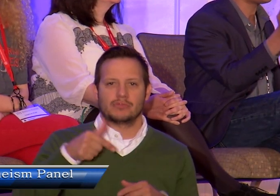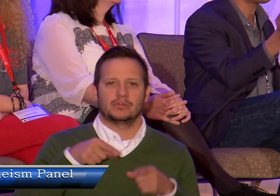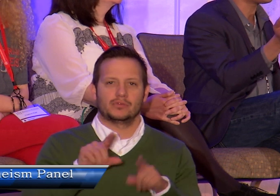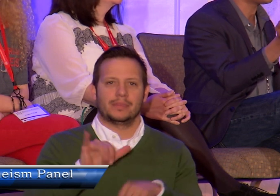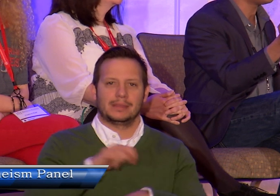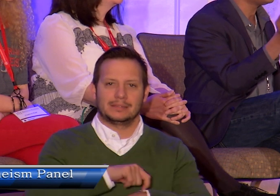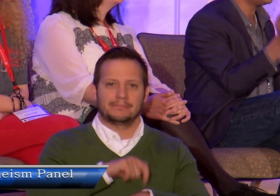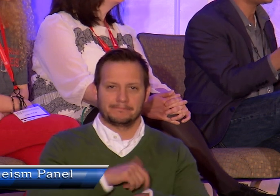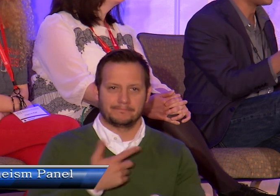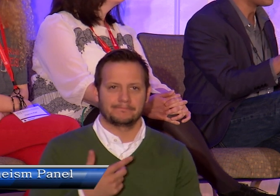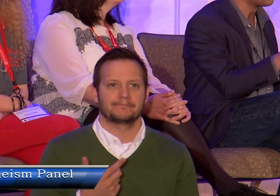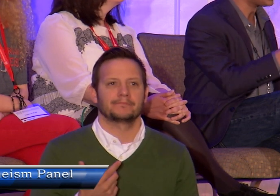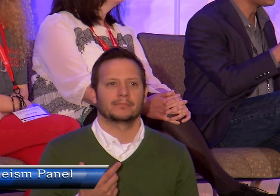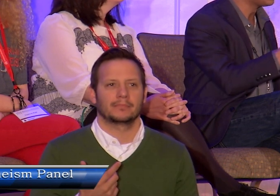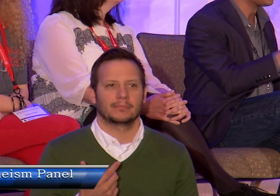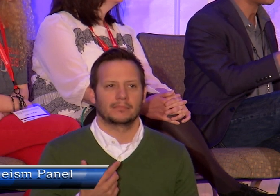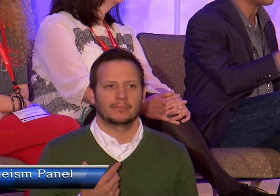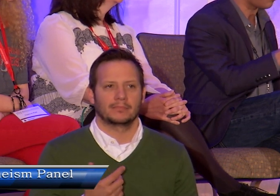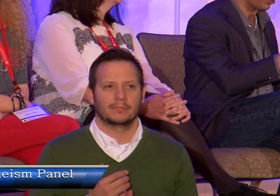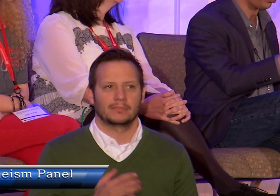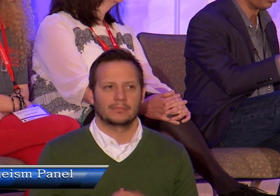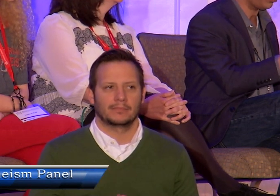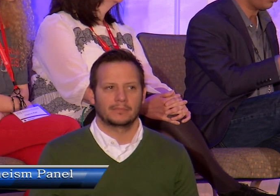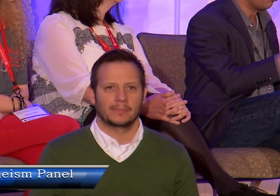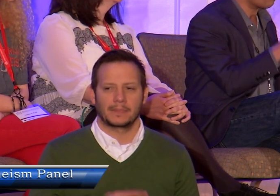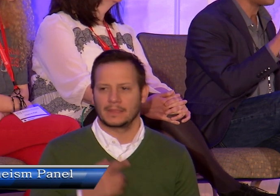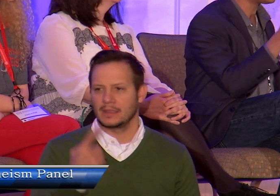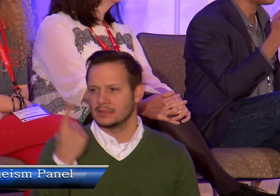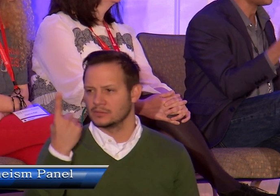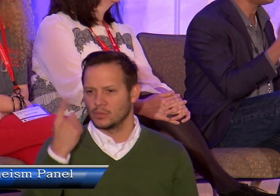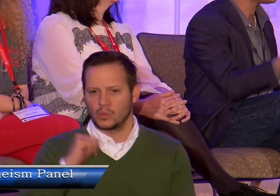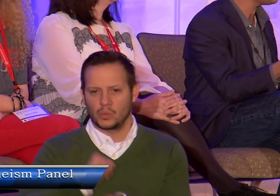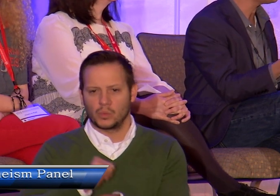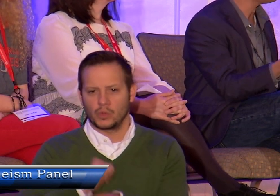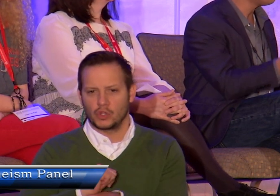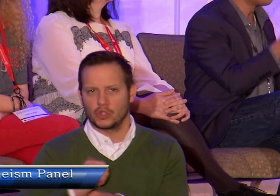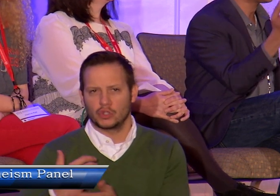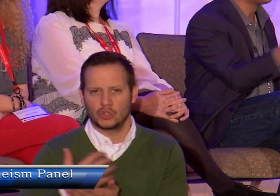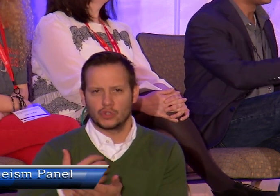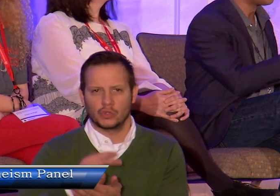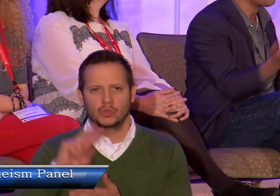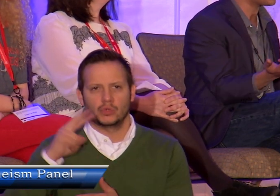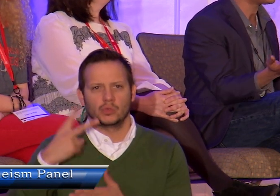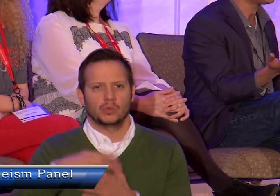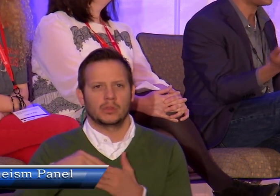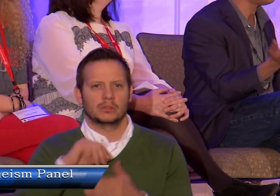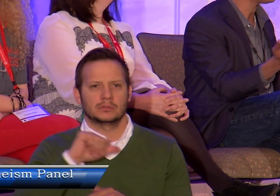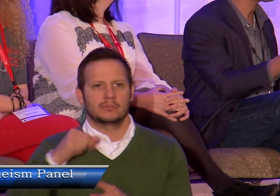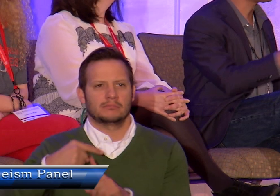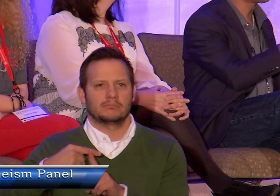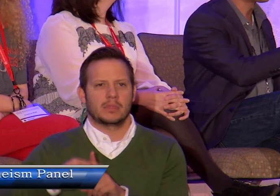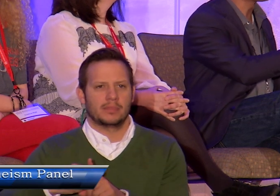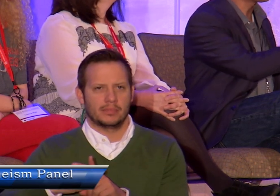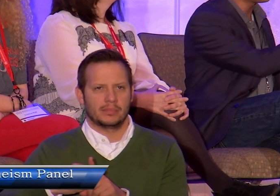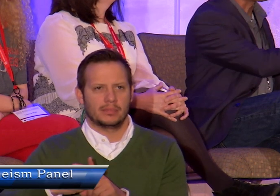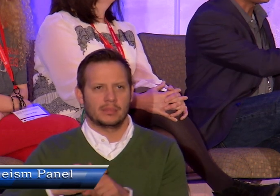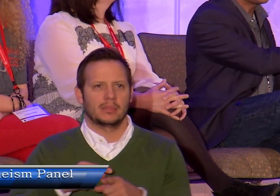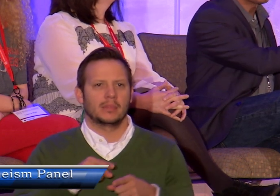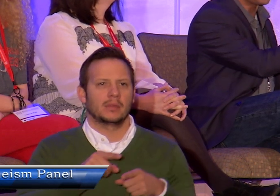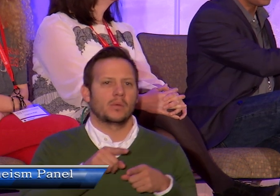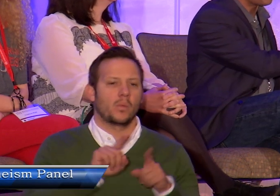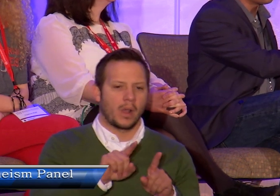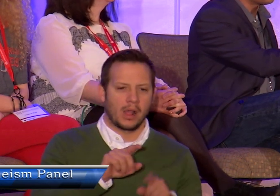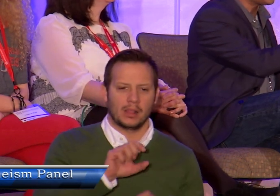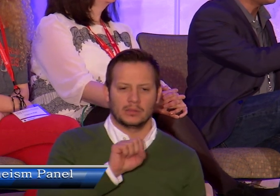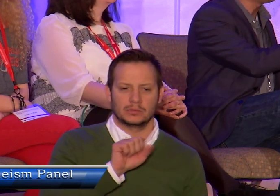Iraqis, the average Joe, his salary was $2 a month, while Saddam Hussein was building palaces and mosques. So actually the